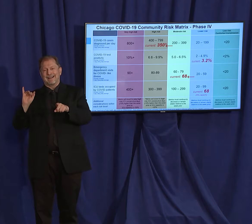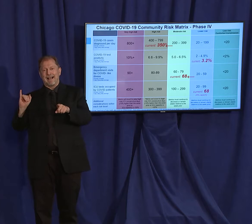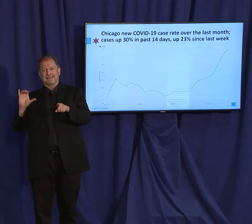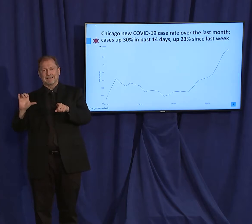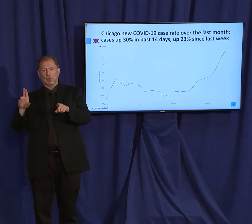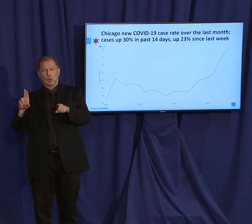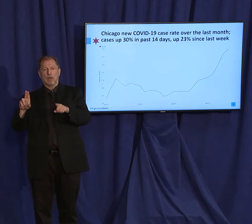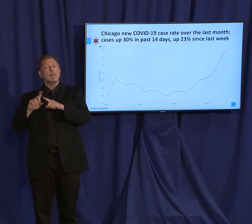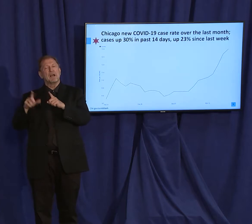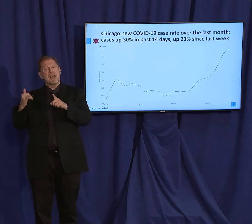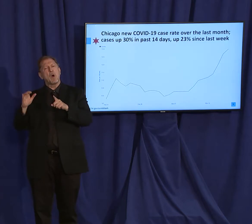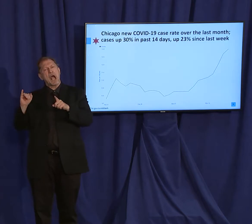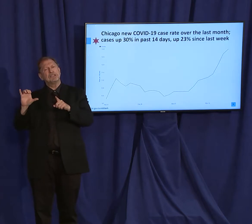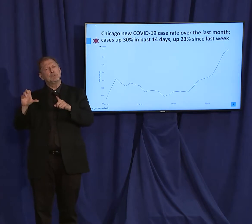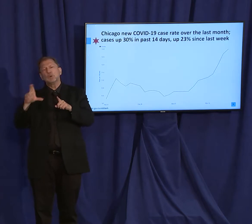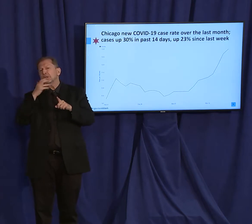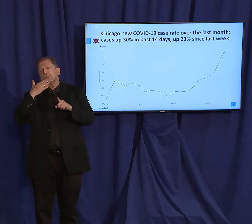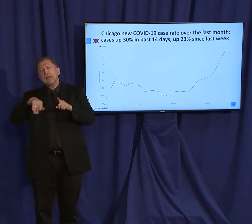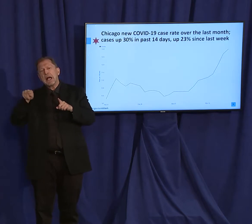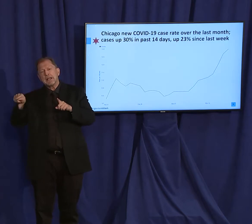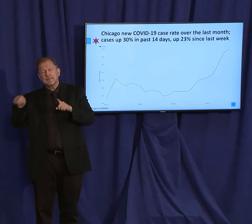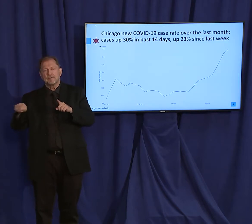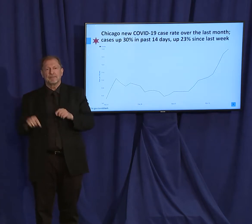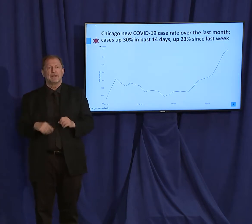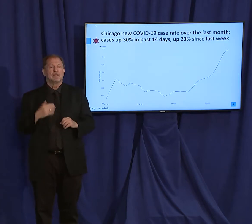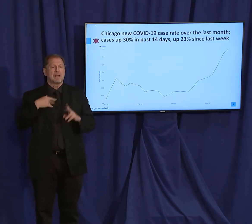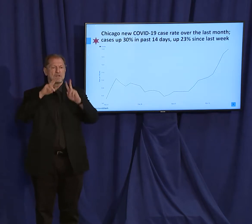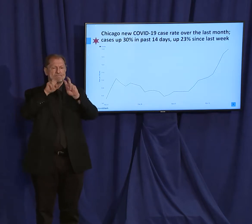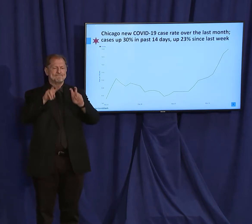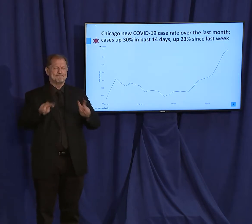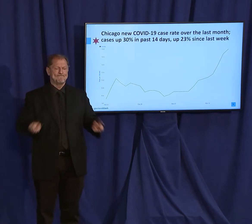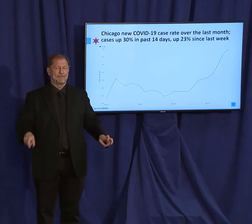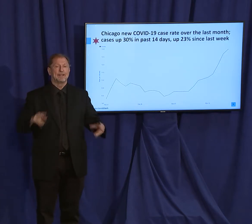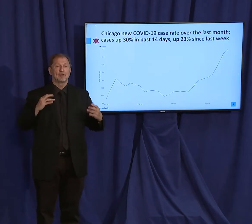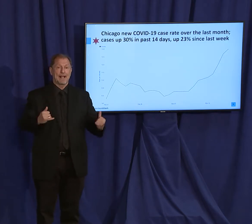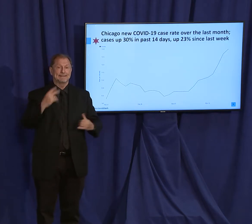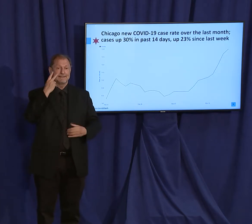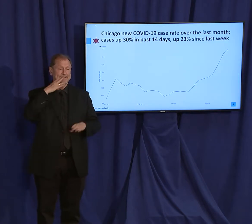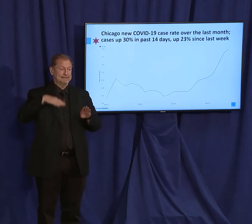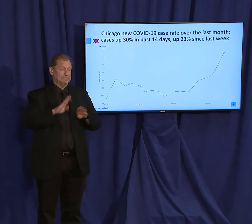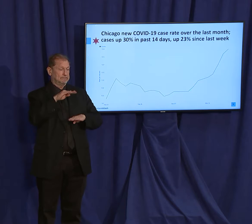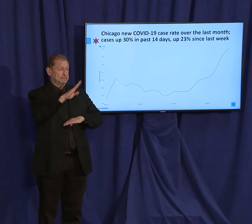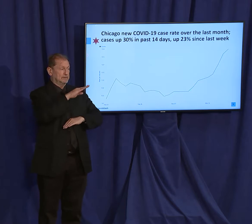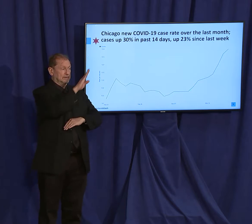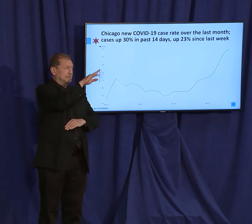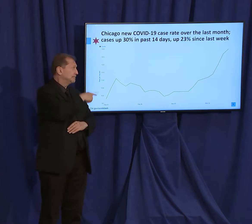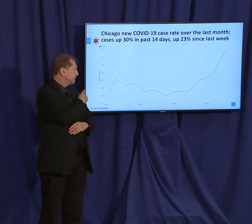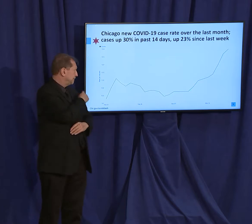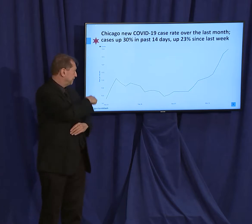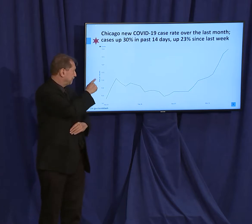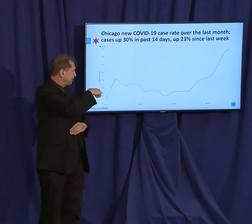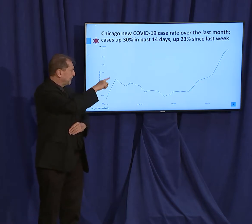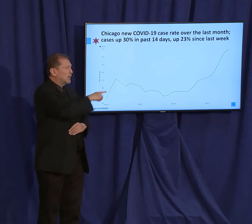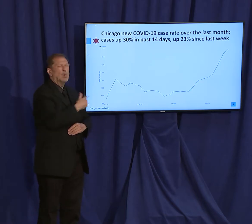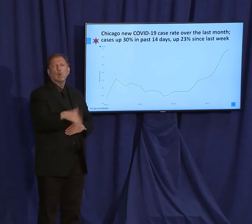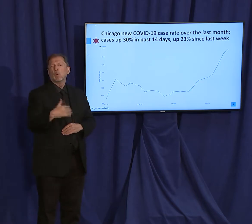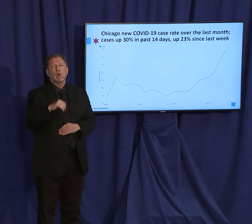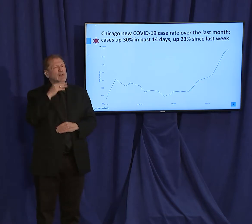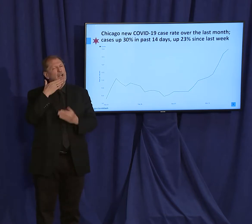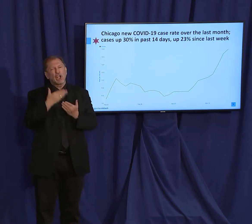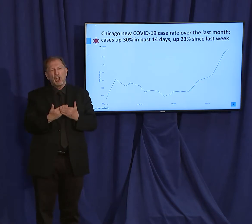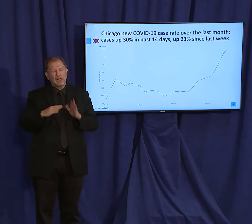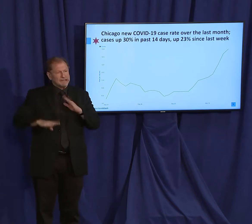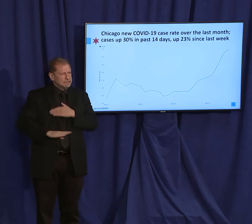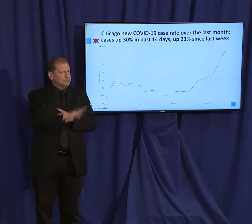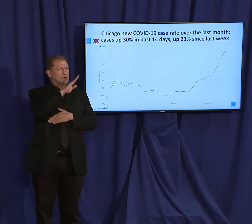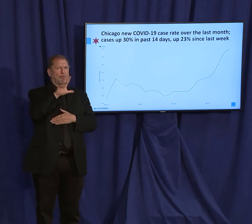good. And if we look in a little more detail, here's what our case rate graph looks like. It's a problem here. We are up 30%